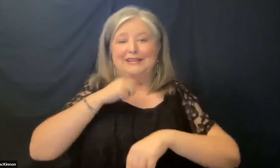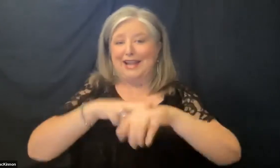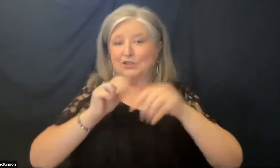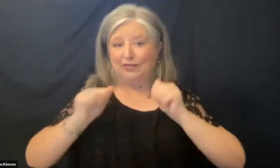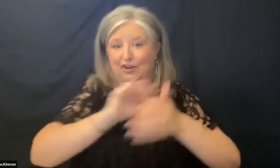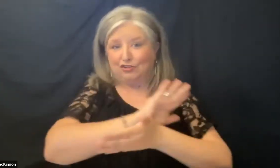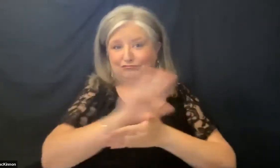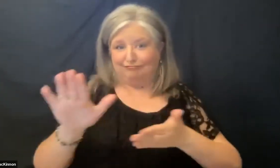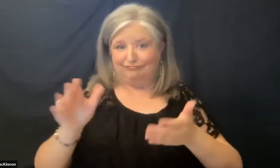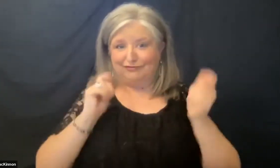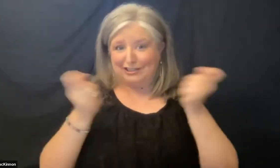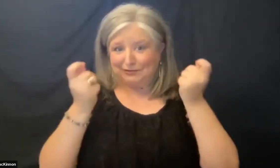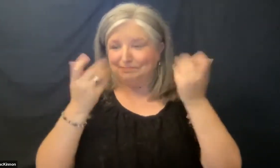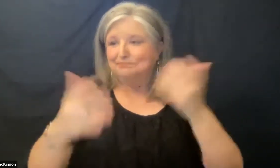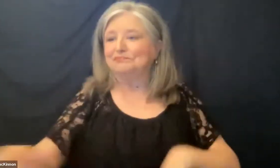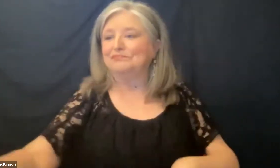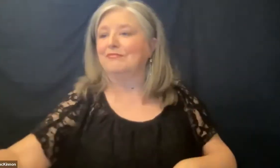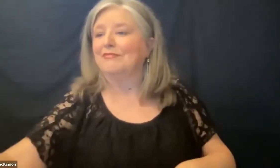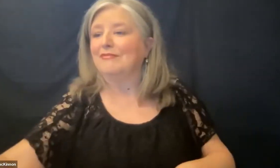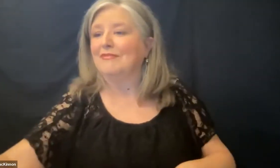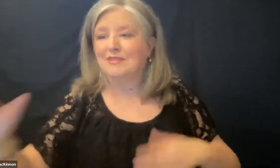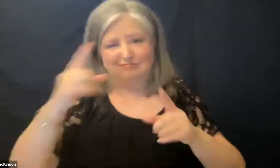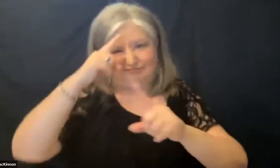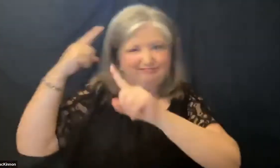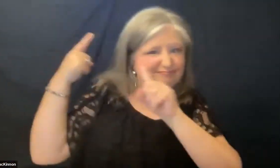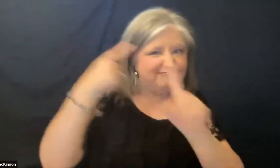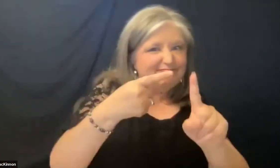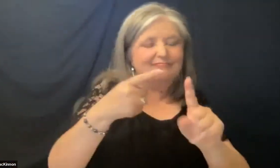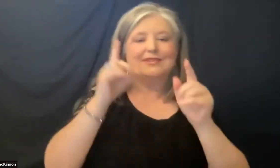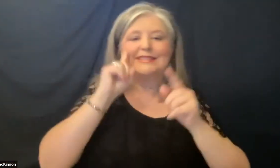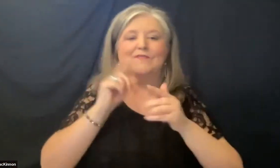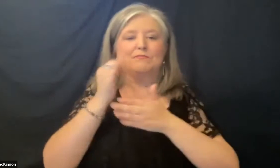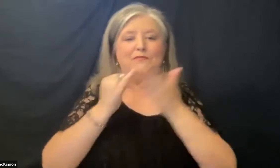Off, Canada's national theatre festival dedicated to the deaf performing arts.